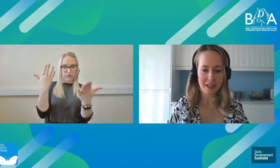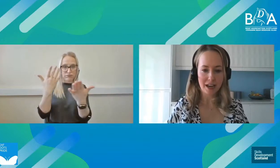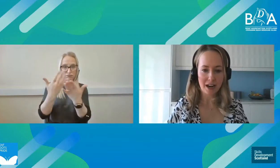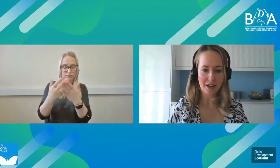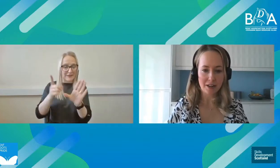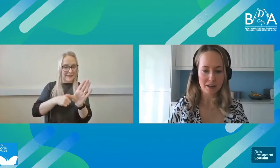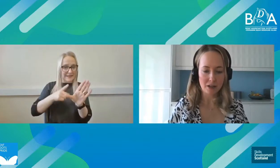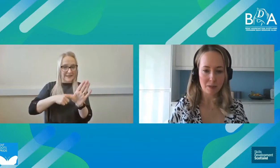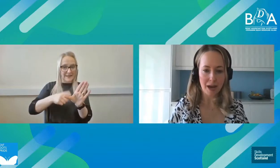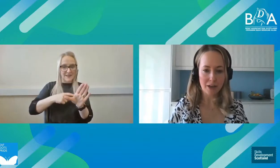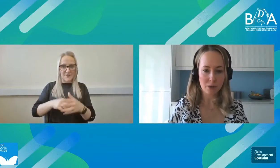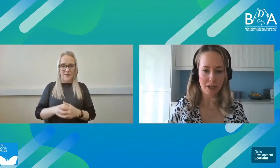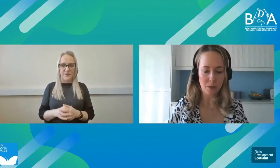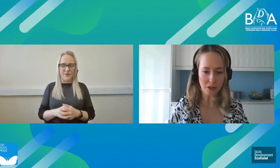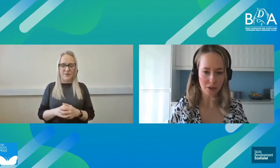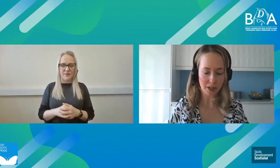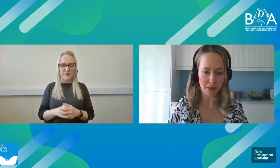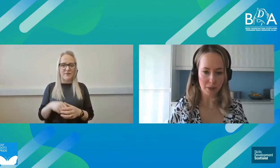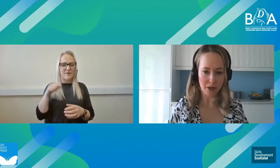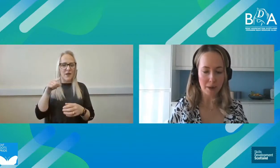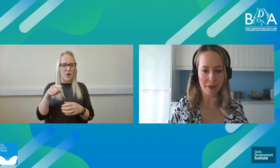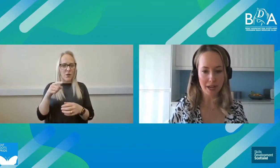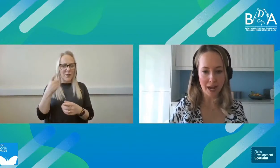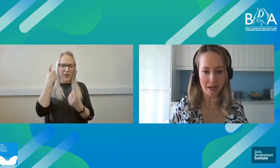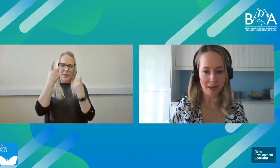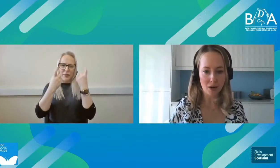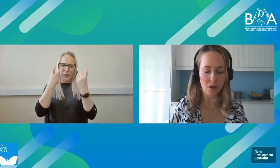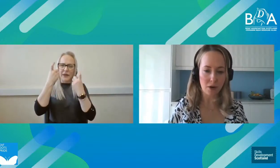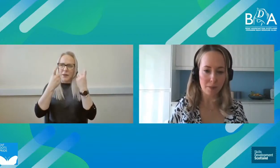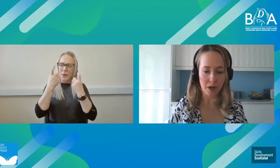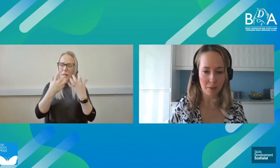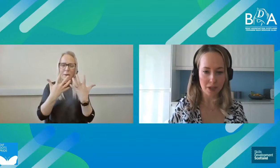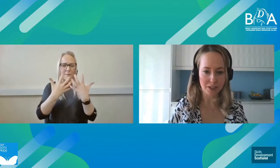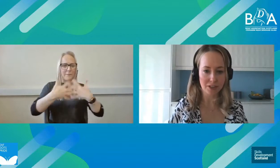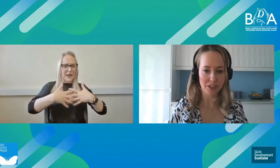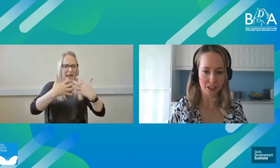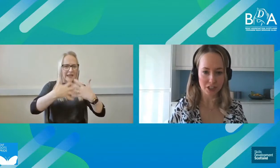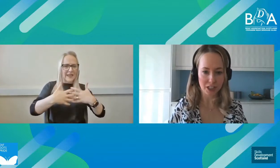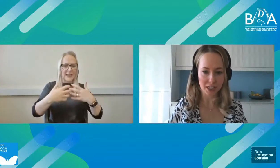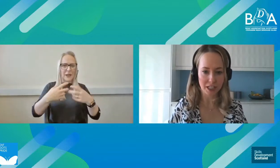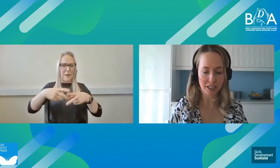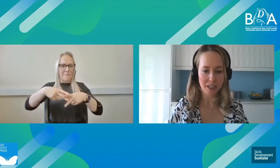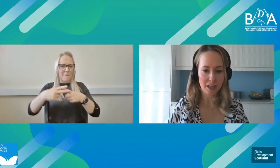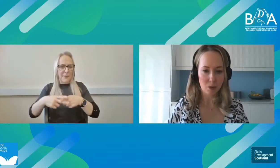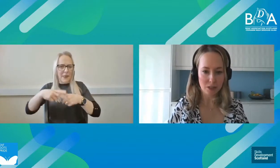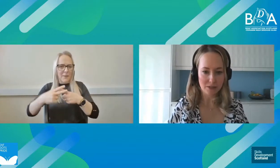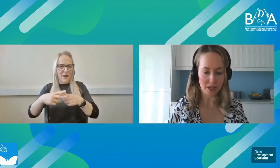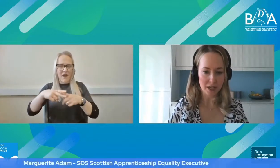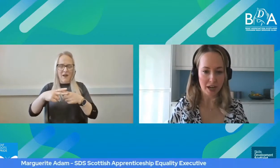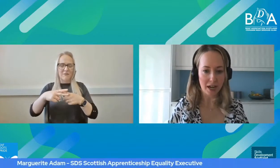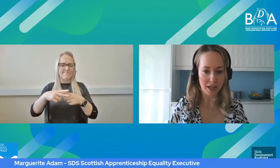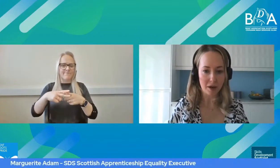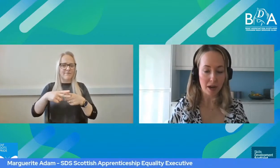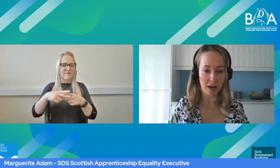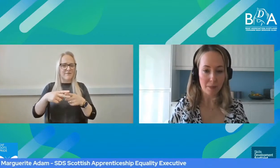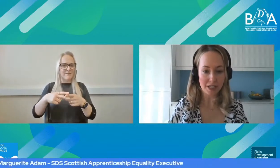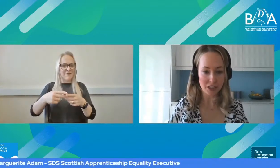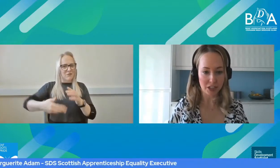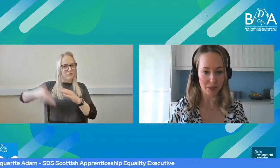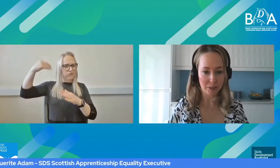and they are the pathway when you think about a mechanic or a plumber traditionally would have done